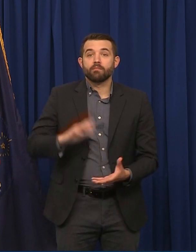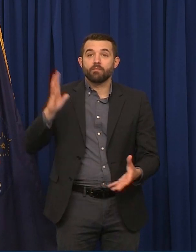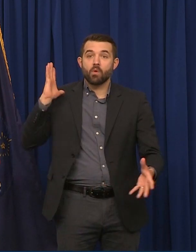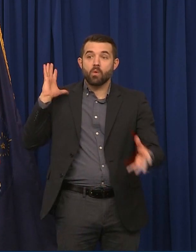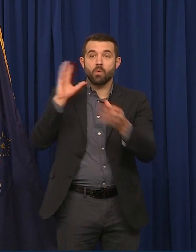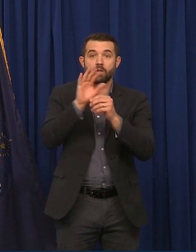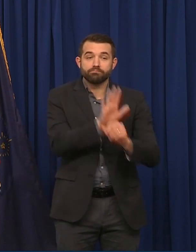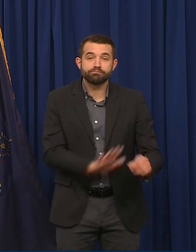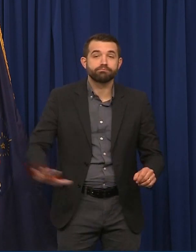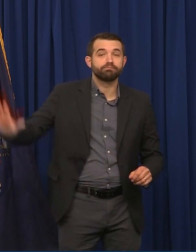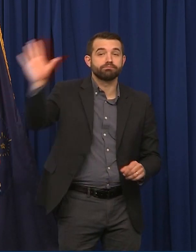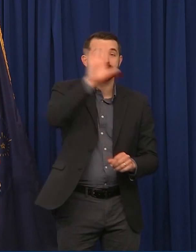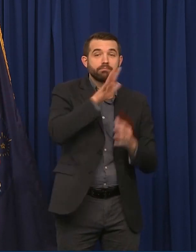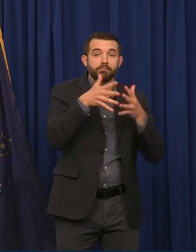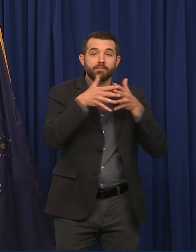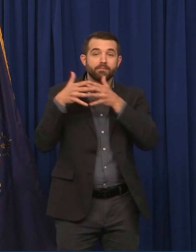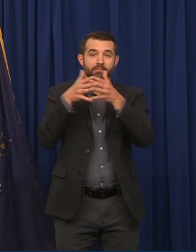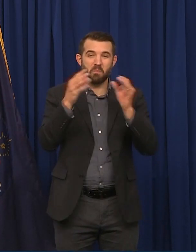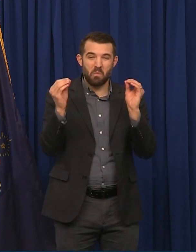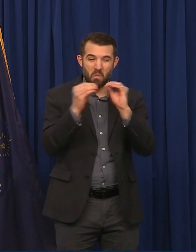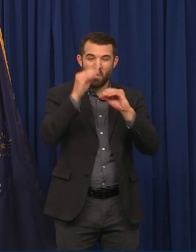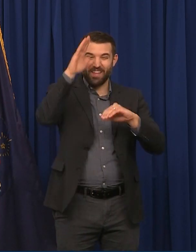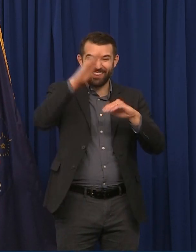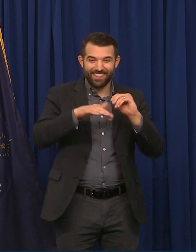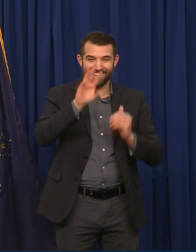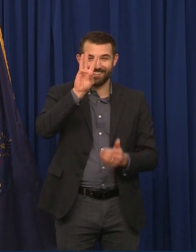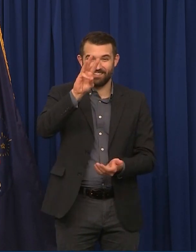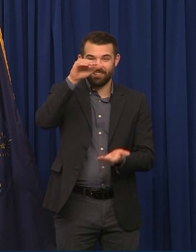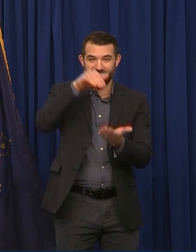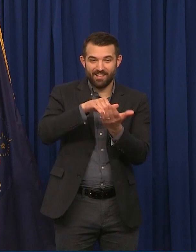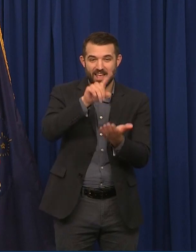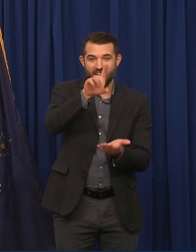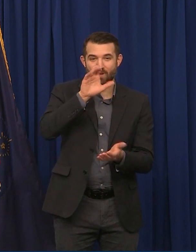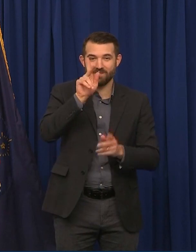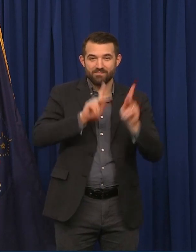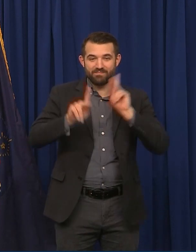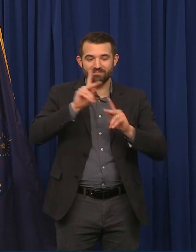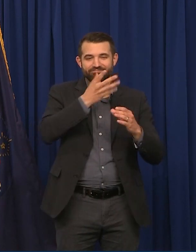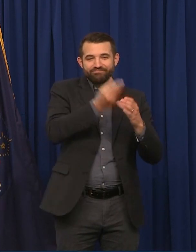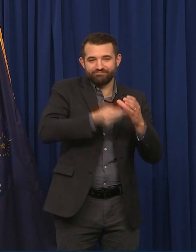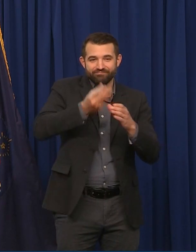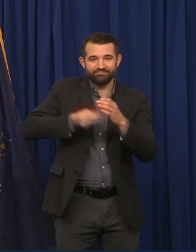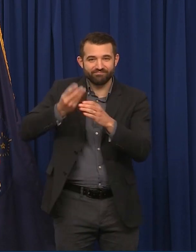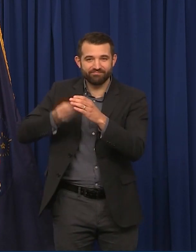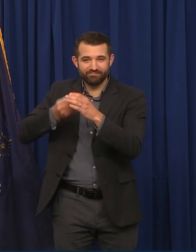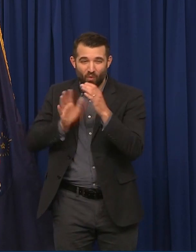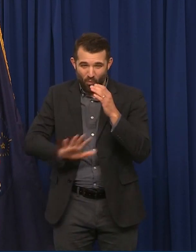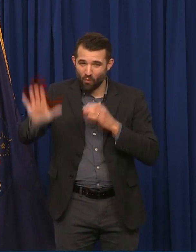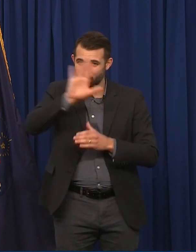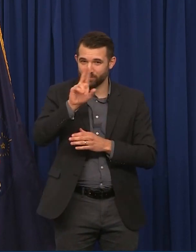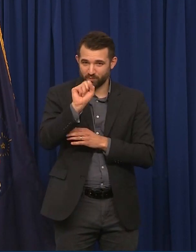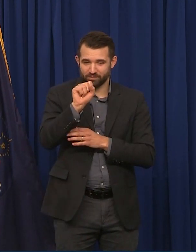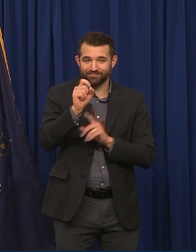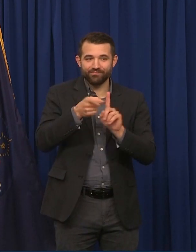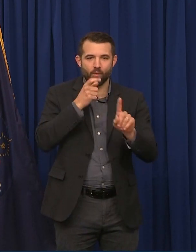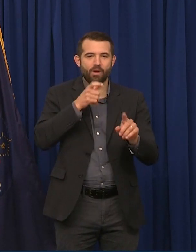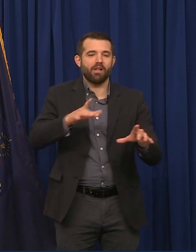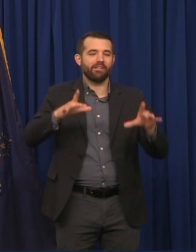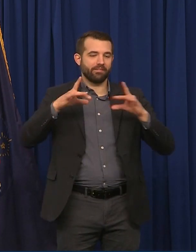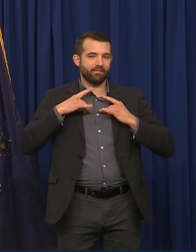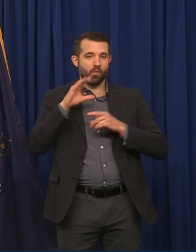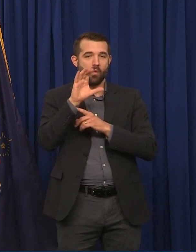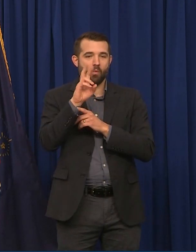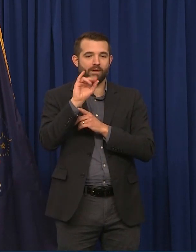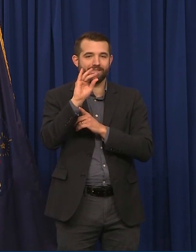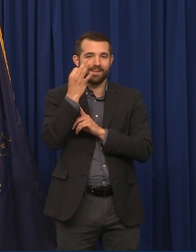6,100 deaths nationwide associated with COVID-19. So in the same way that we here in Maine